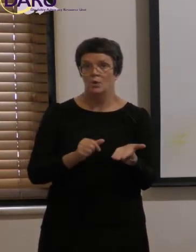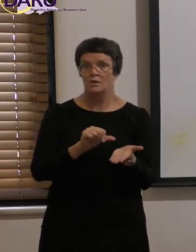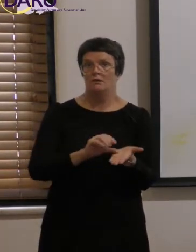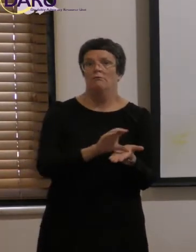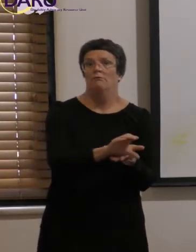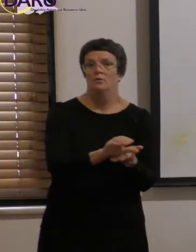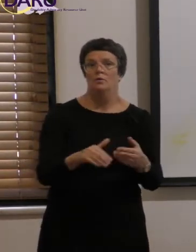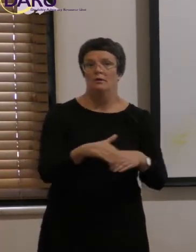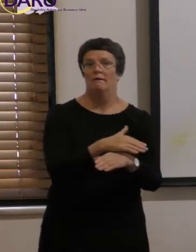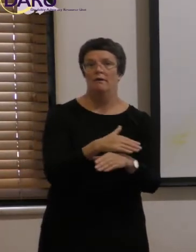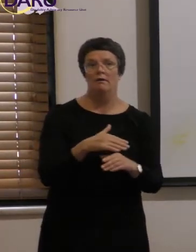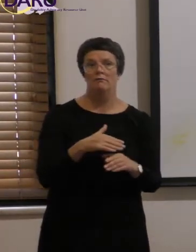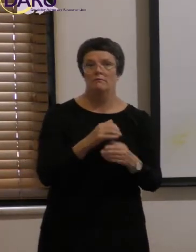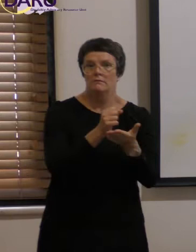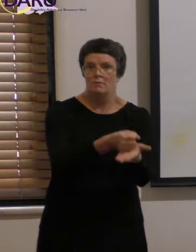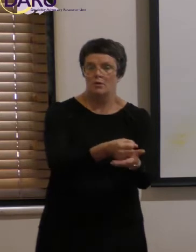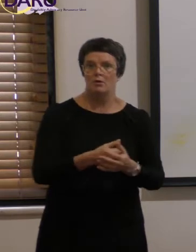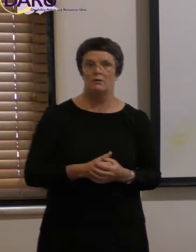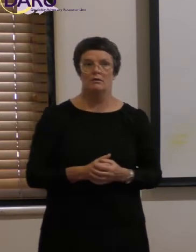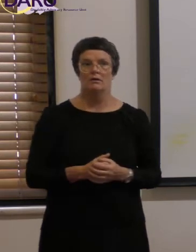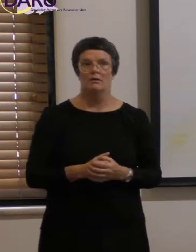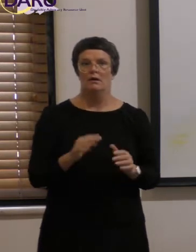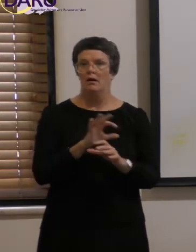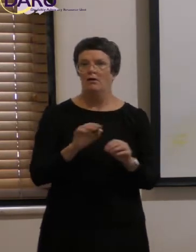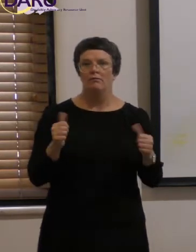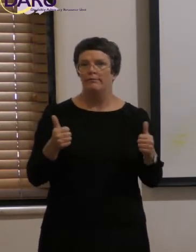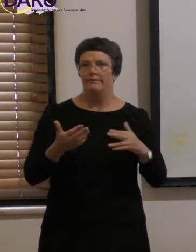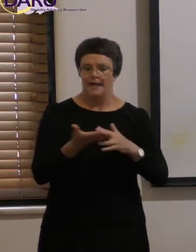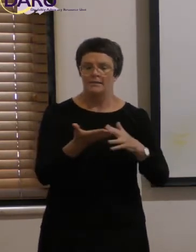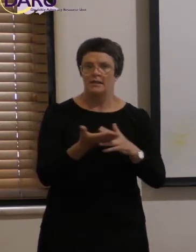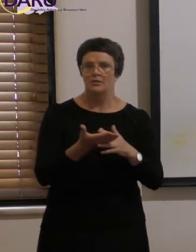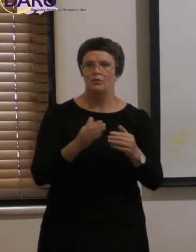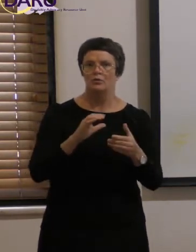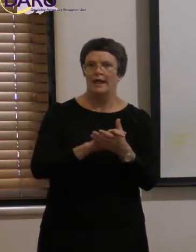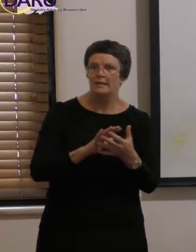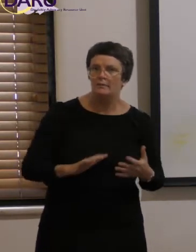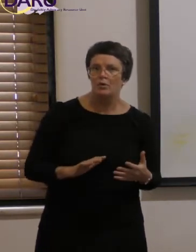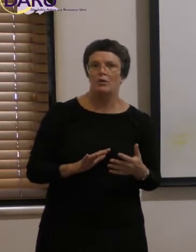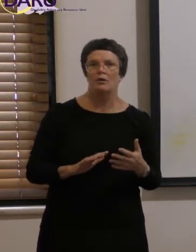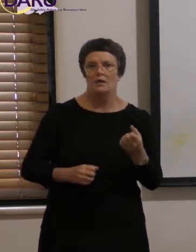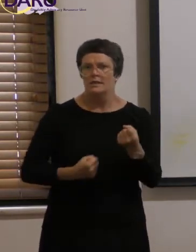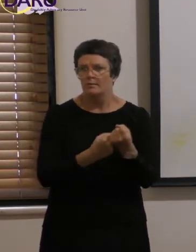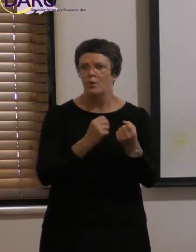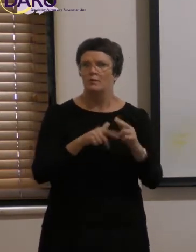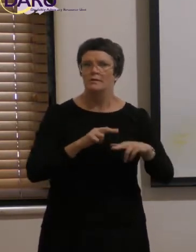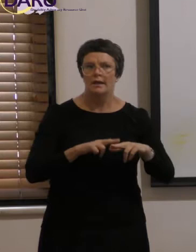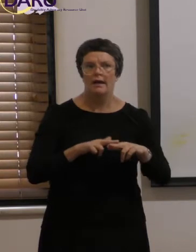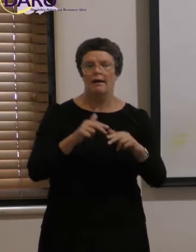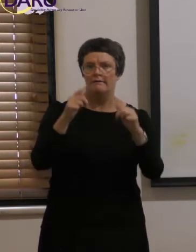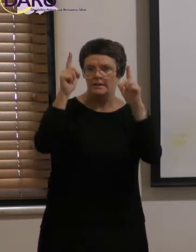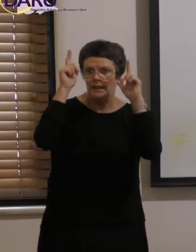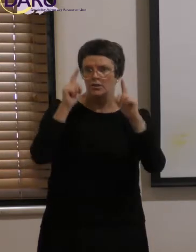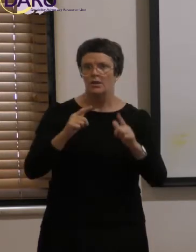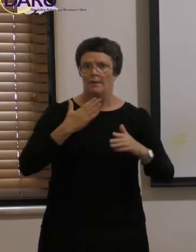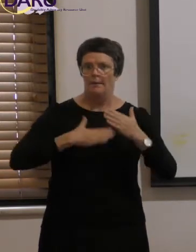I don't know what I've done here. Inadequate access to expertise, so support staff, teachers, behaviour support, allied